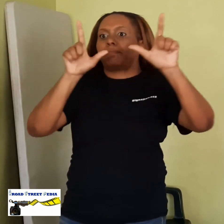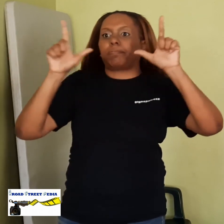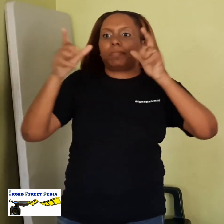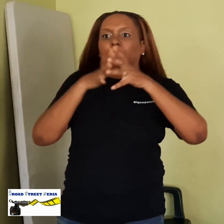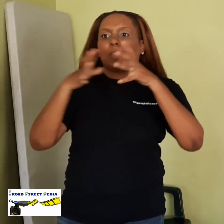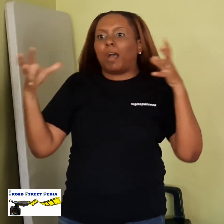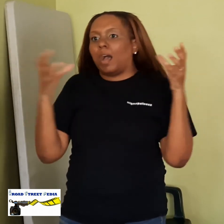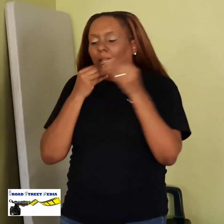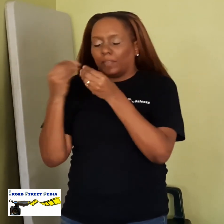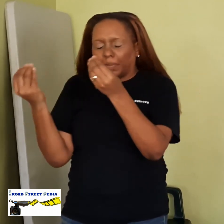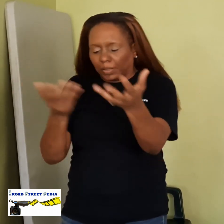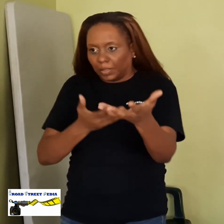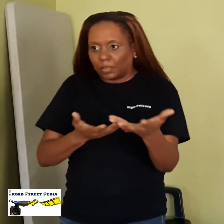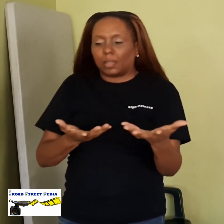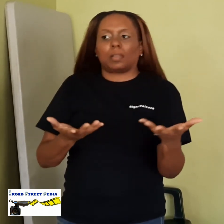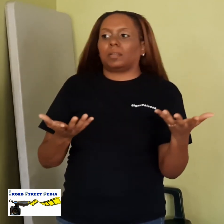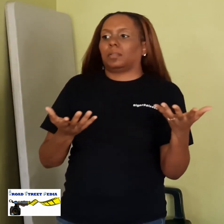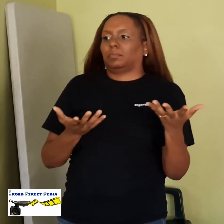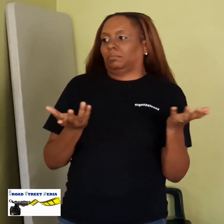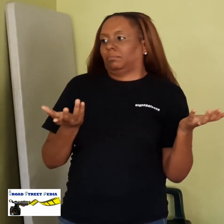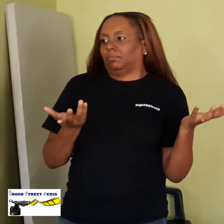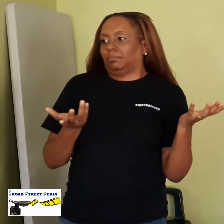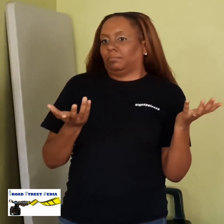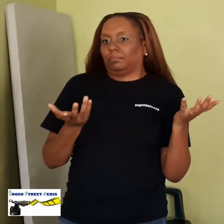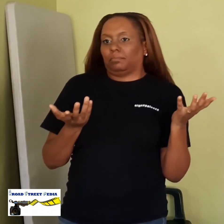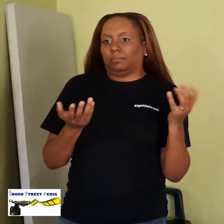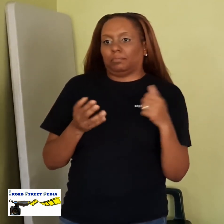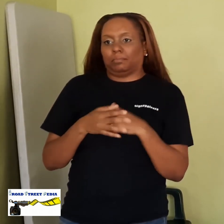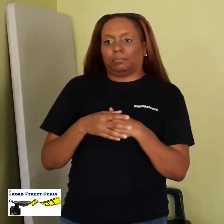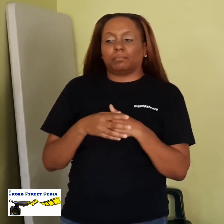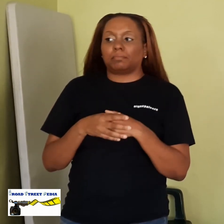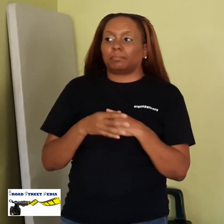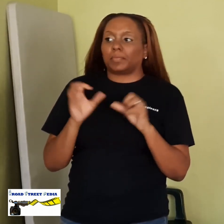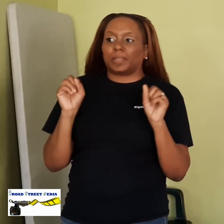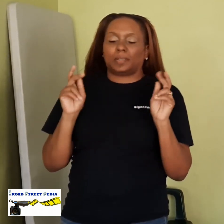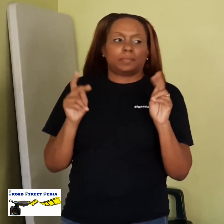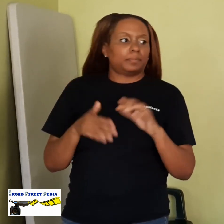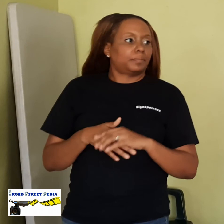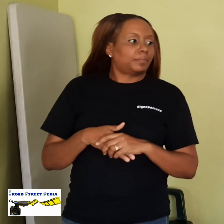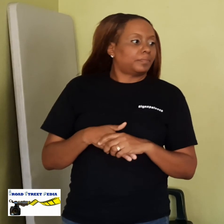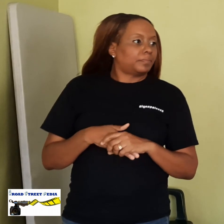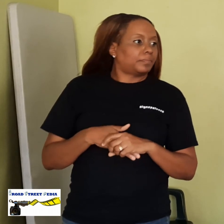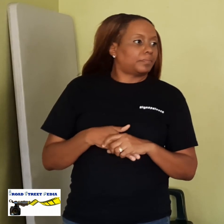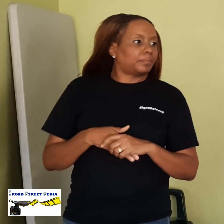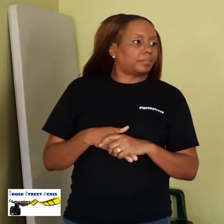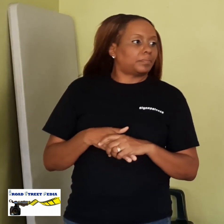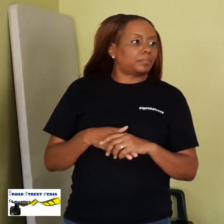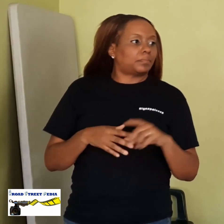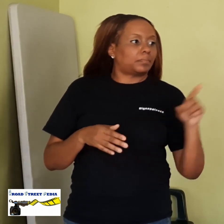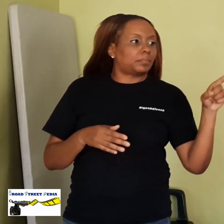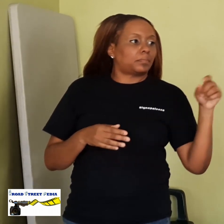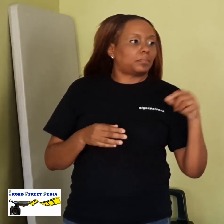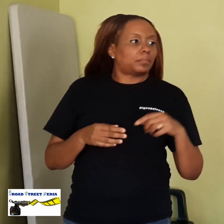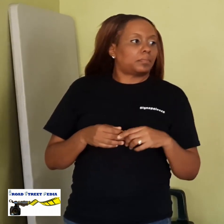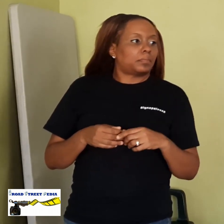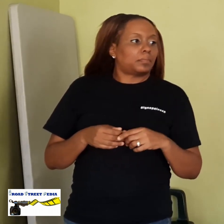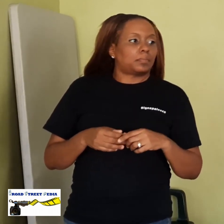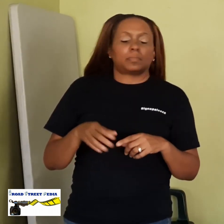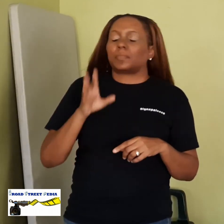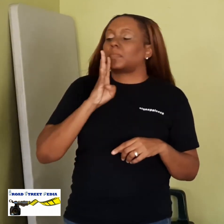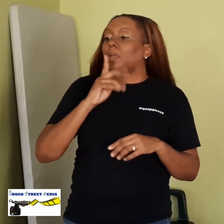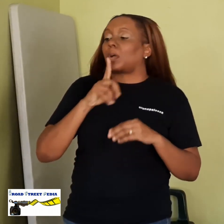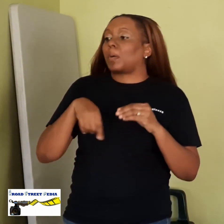information so that you can continue your farming. I got a question. You mentioned